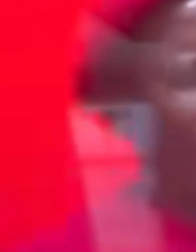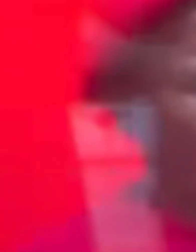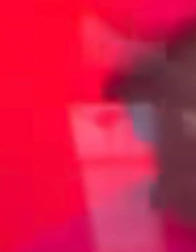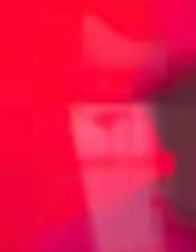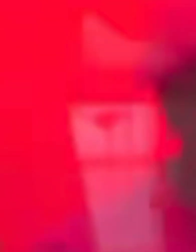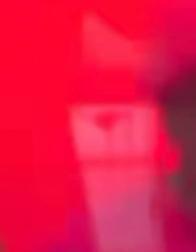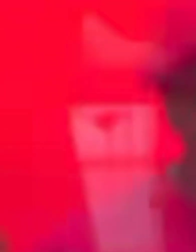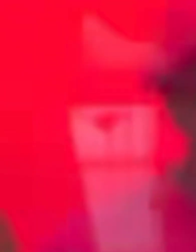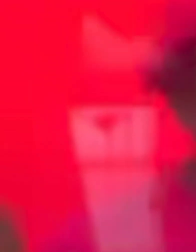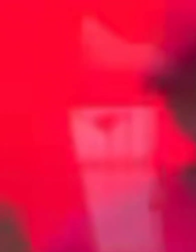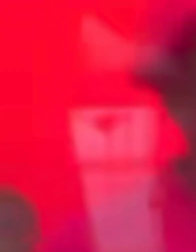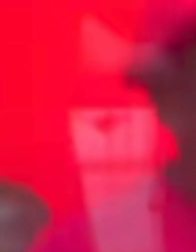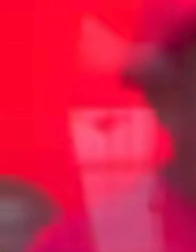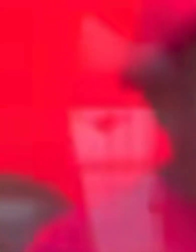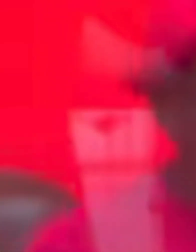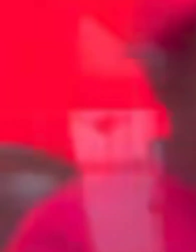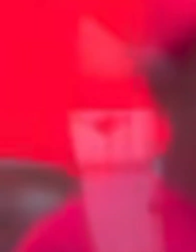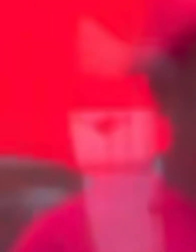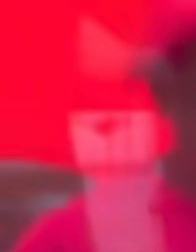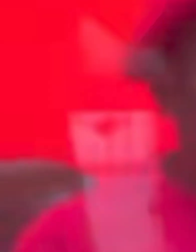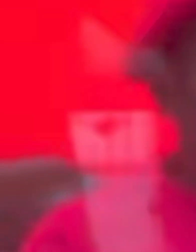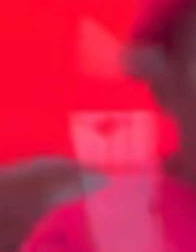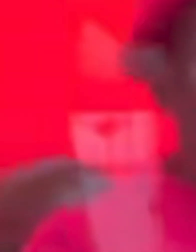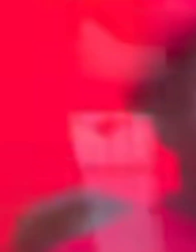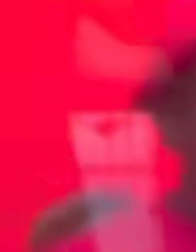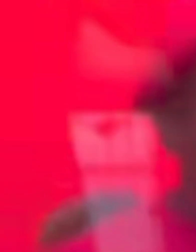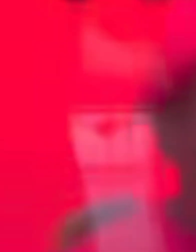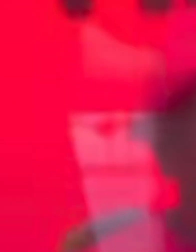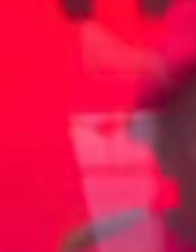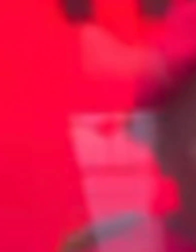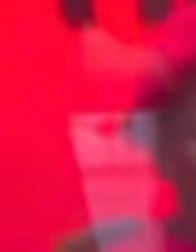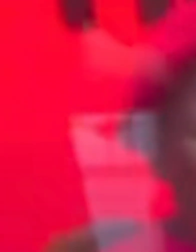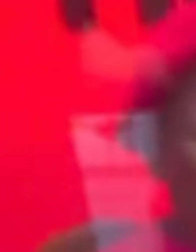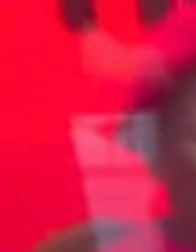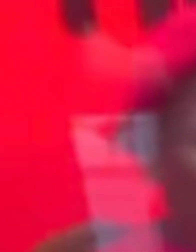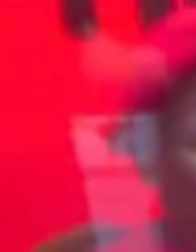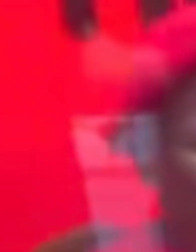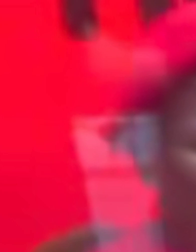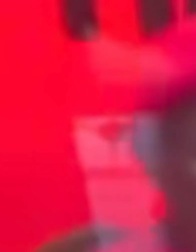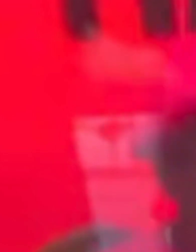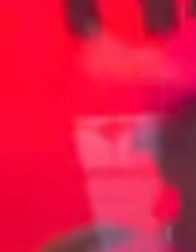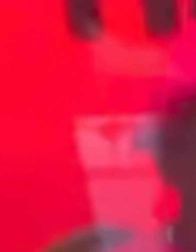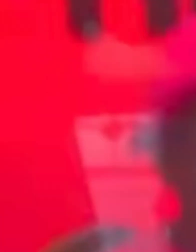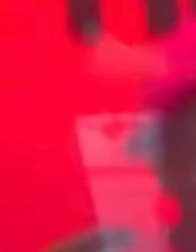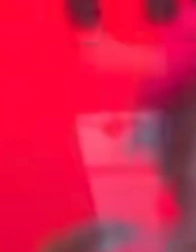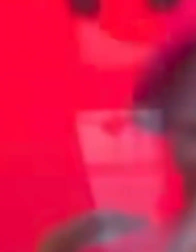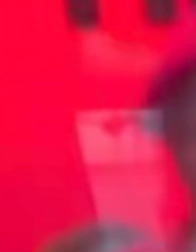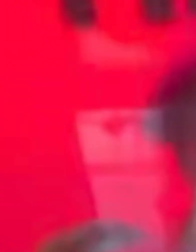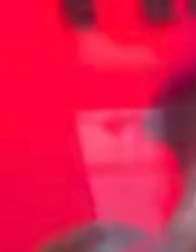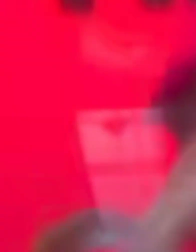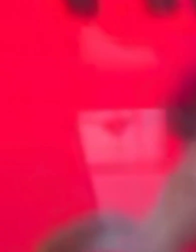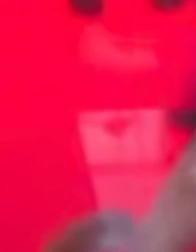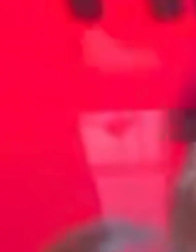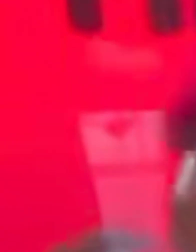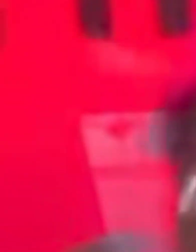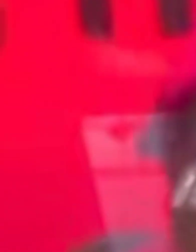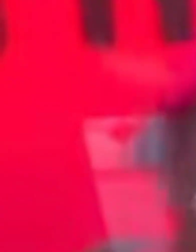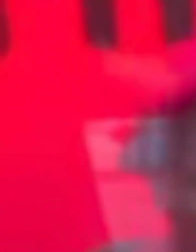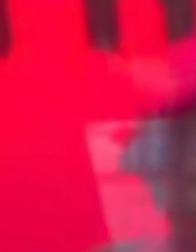Malema loved to talk about other people's sickness. Look at him now. He was showing a lot of a problem that was coming out of his